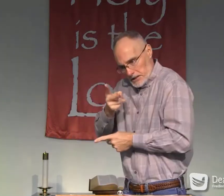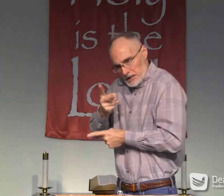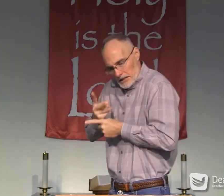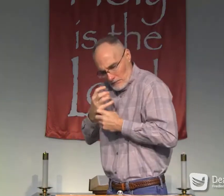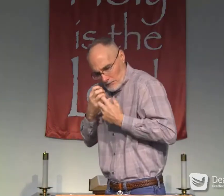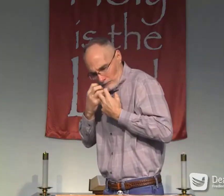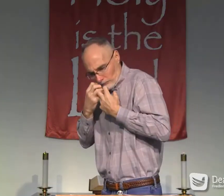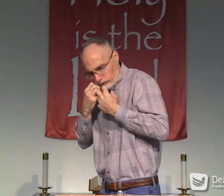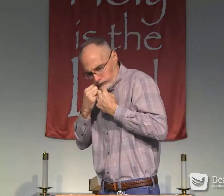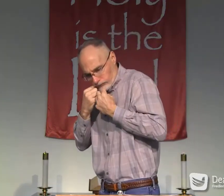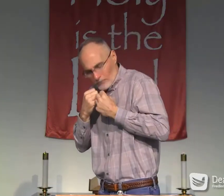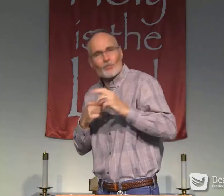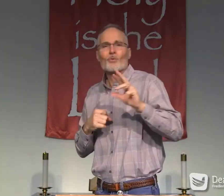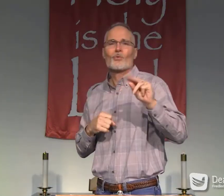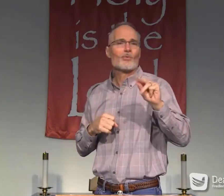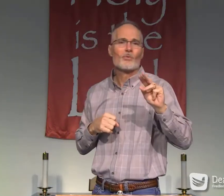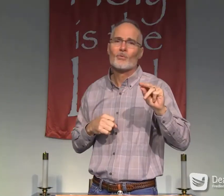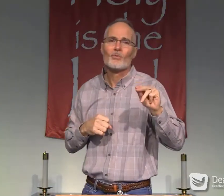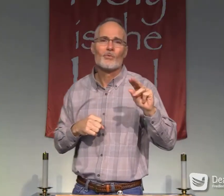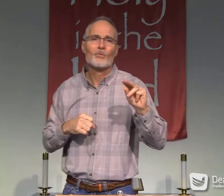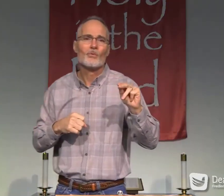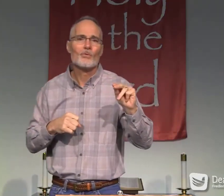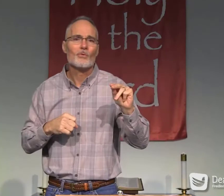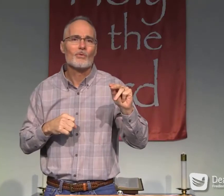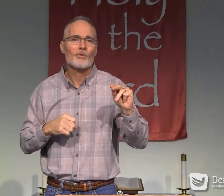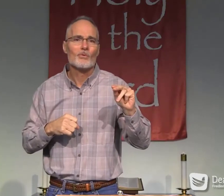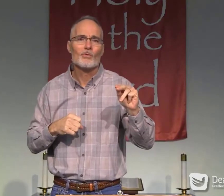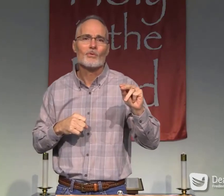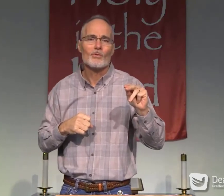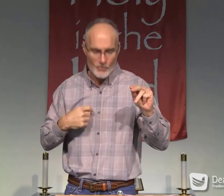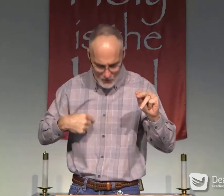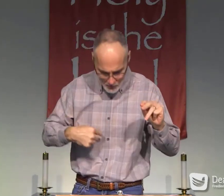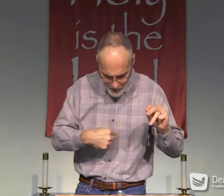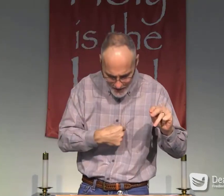health, all of that. We don't have to hold on to it.